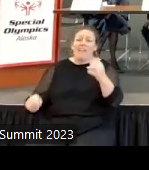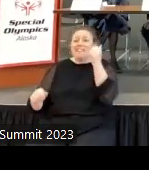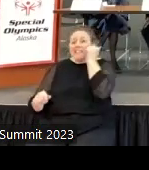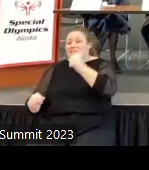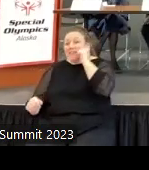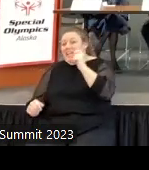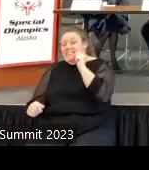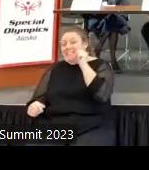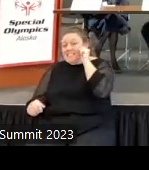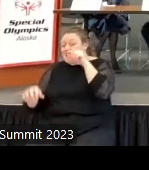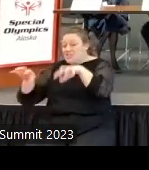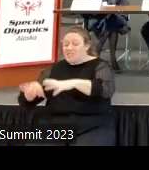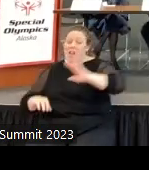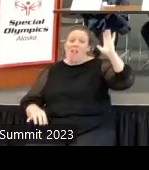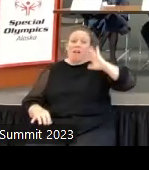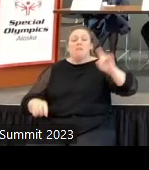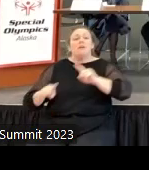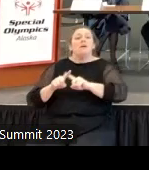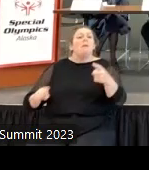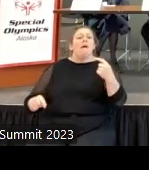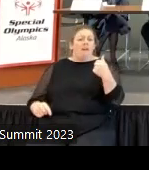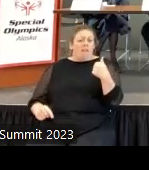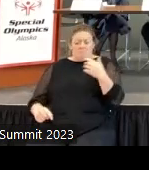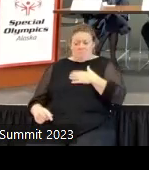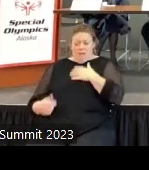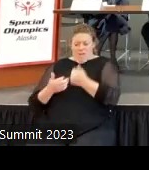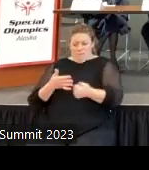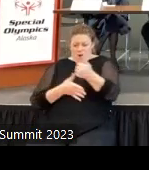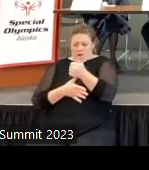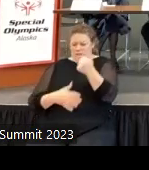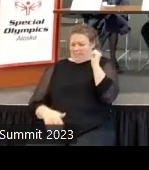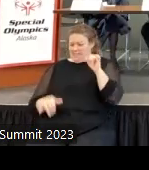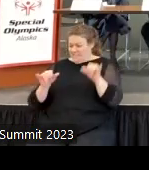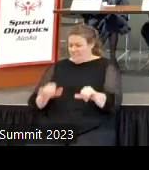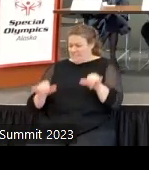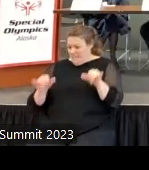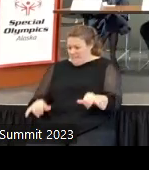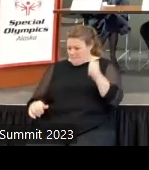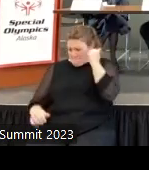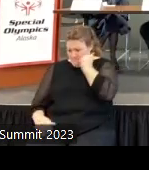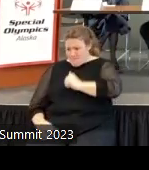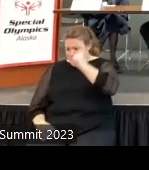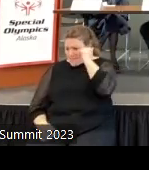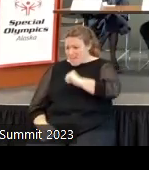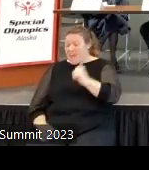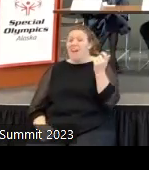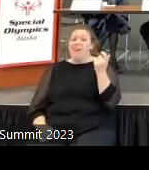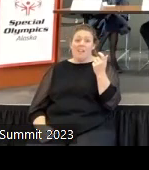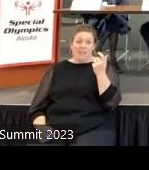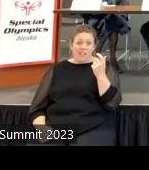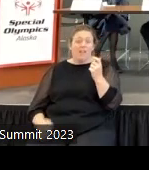priority is still the same today about Special Olympics. And my priority today is to make sure that our